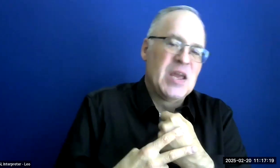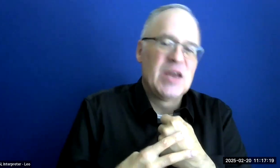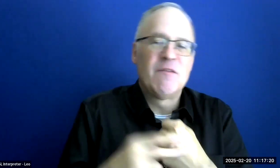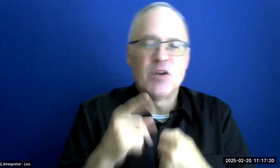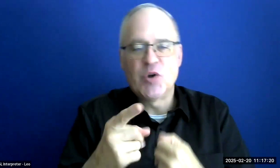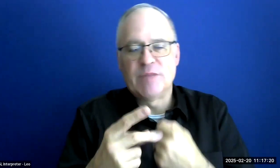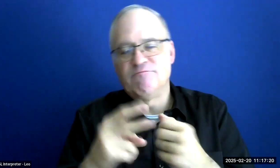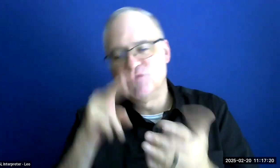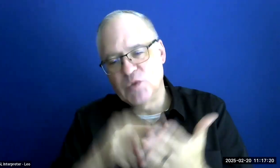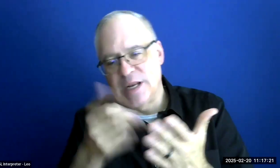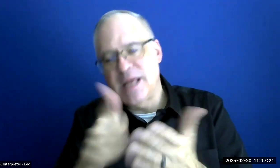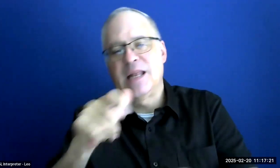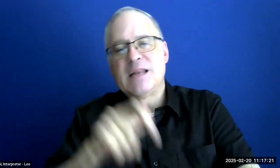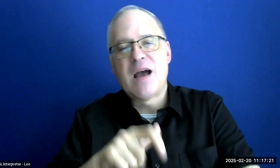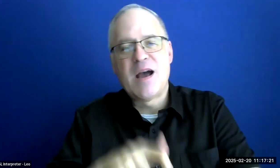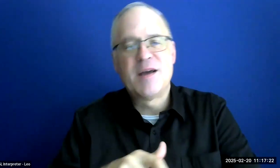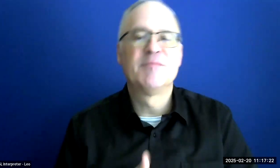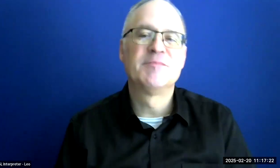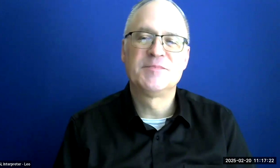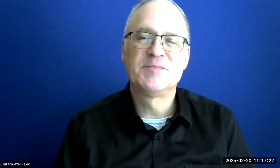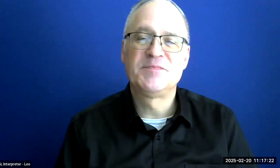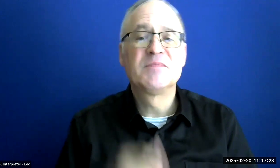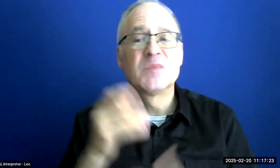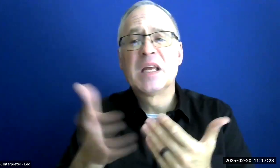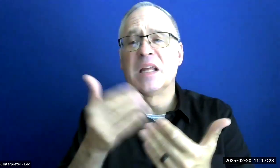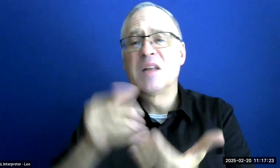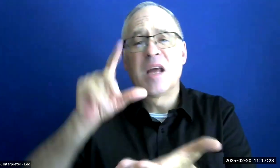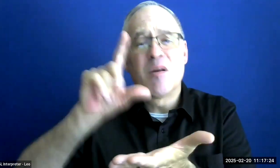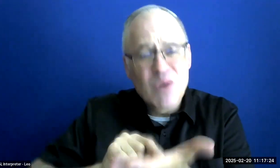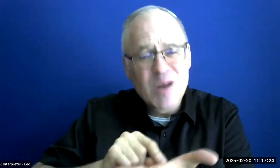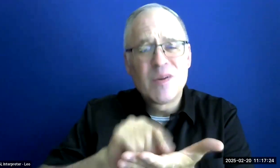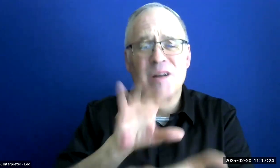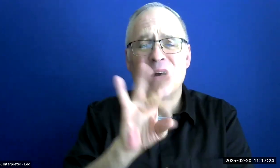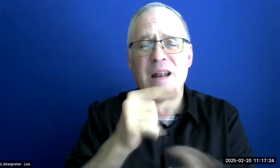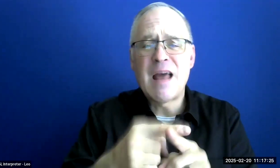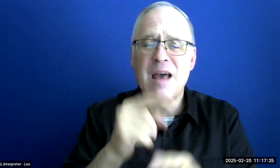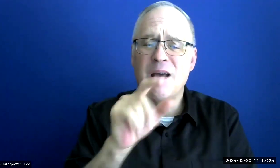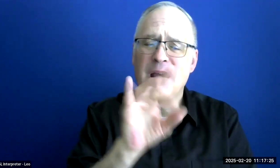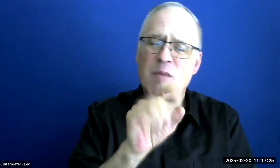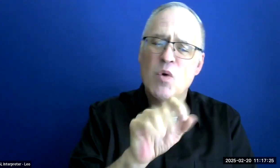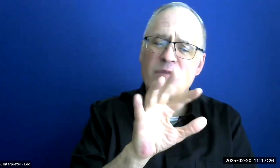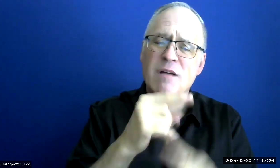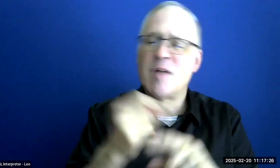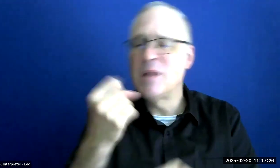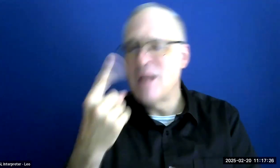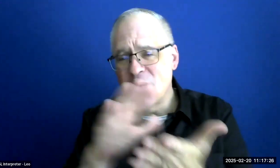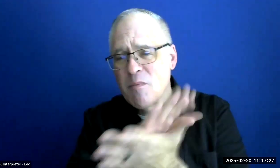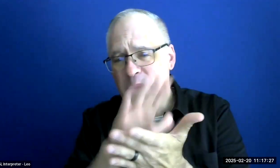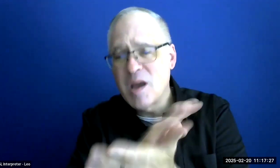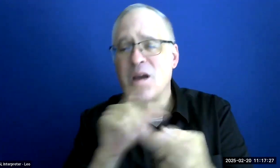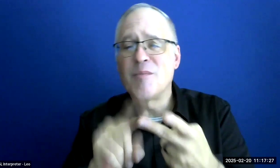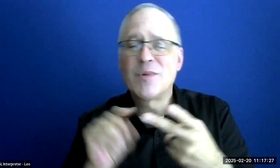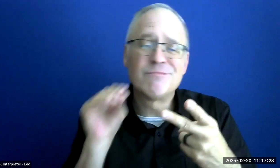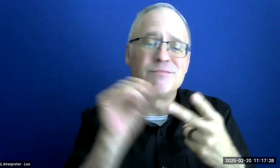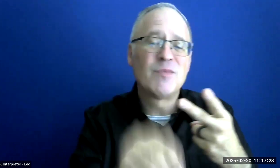it. Again, this document is printable on letter-sized paper, but it can also be embedded on your website,